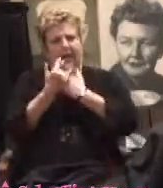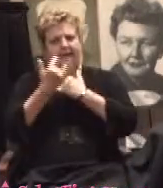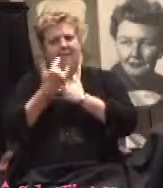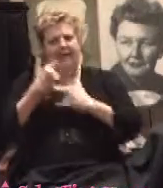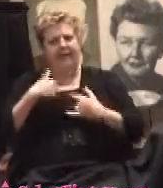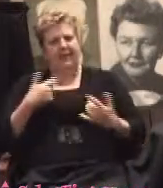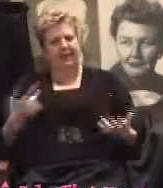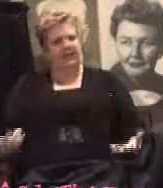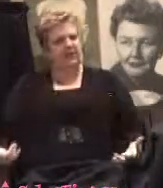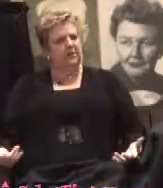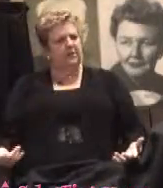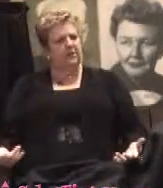much.